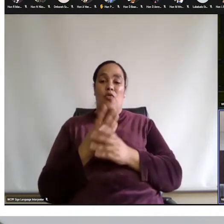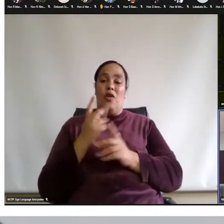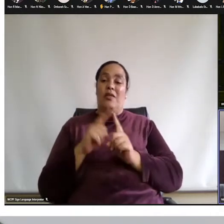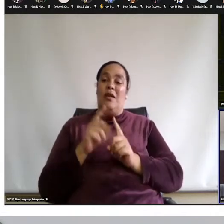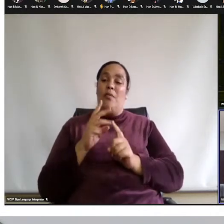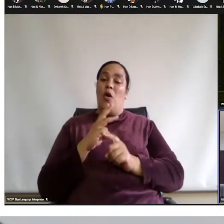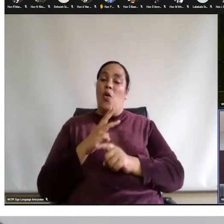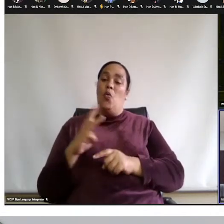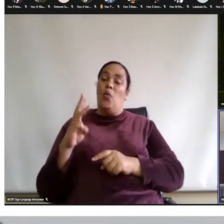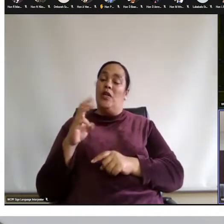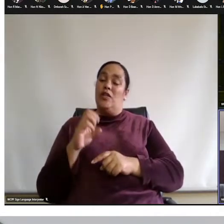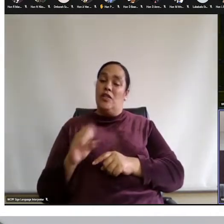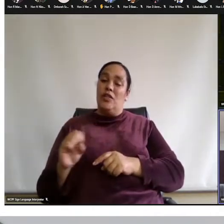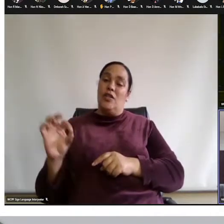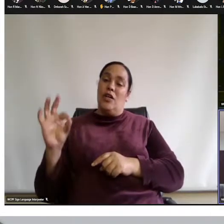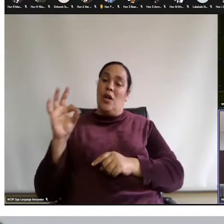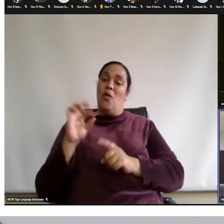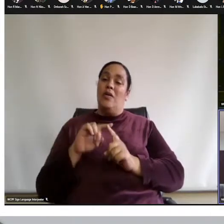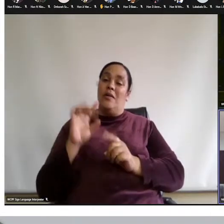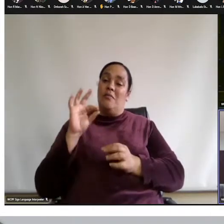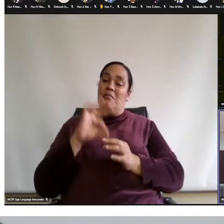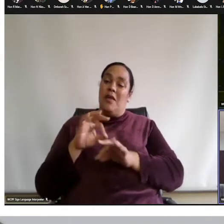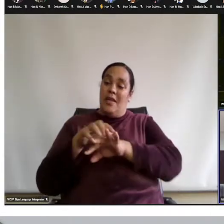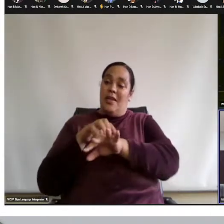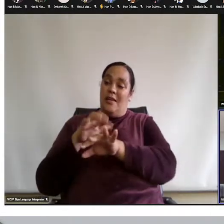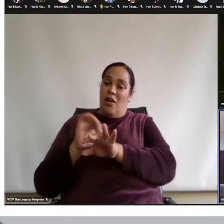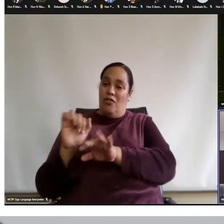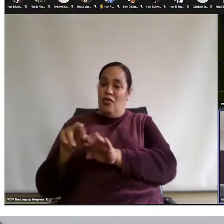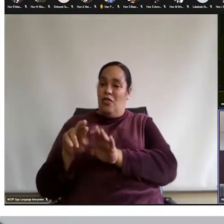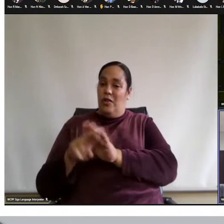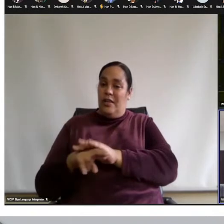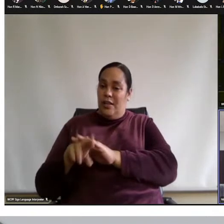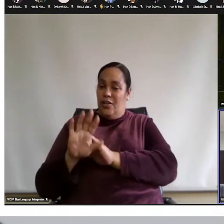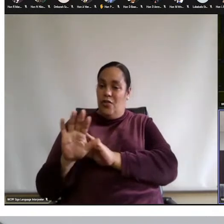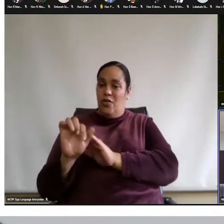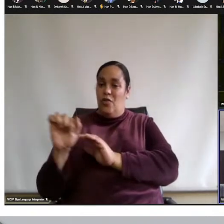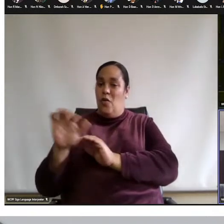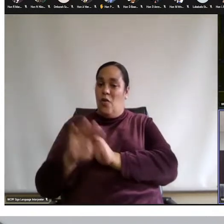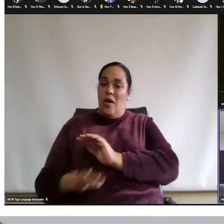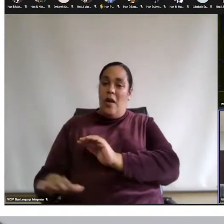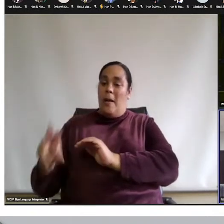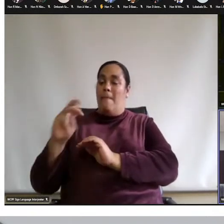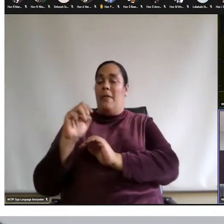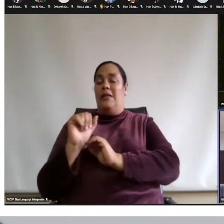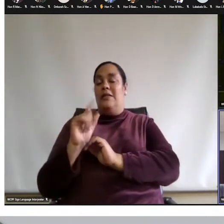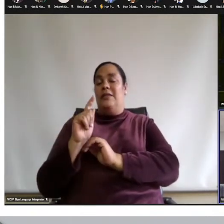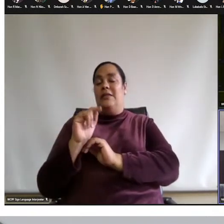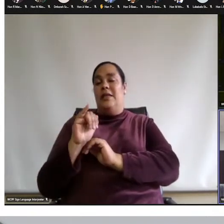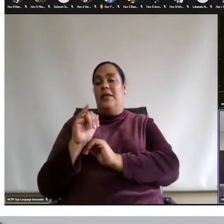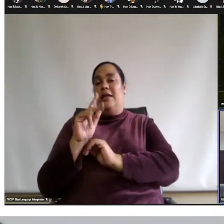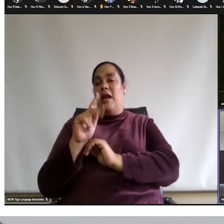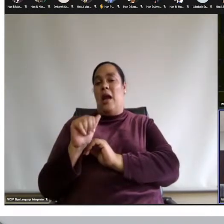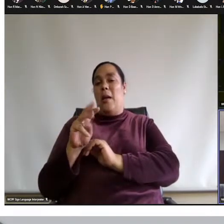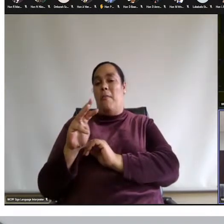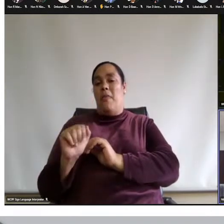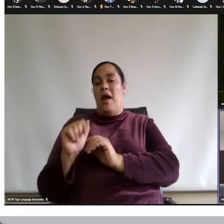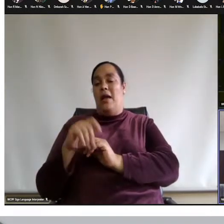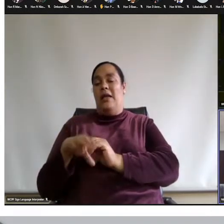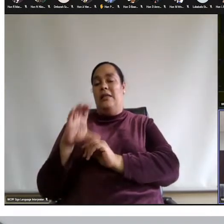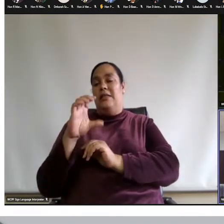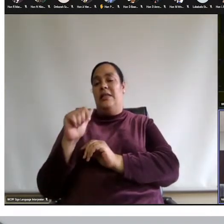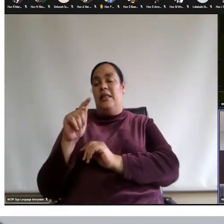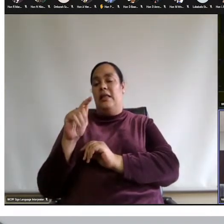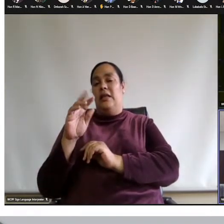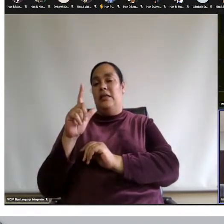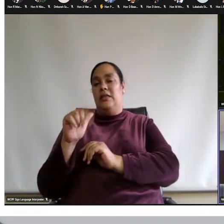region, specifically in the agricultural region there in the area of Matsikama and Citrusdal, is the